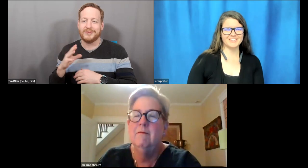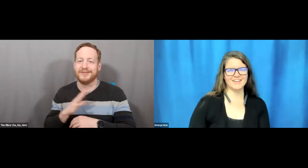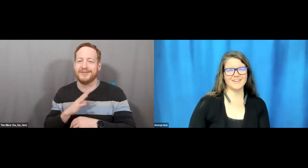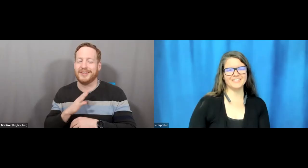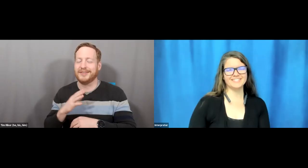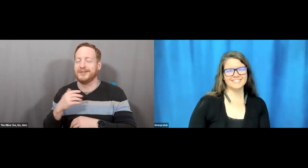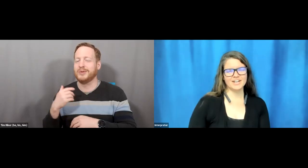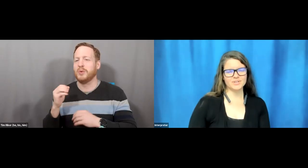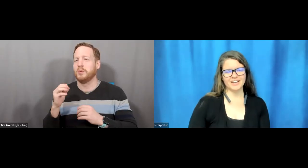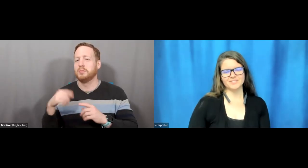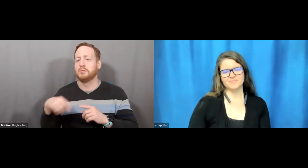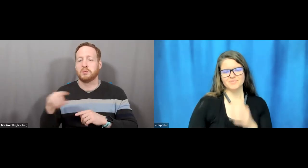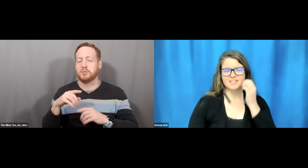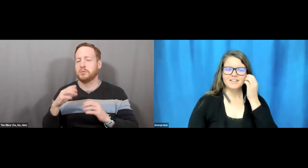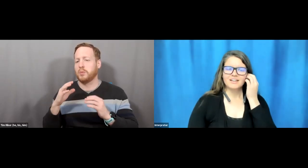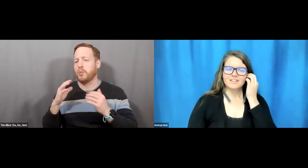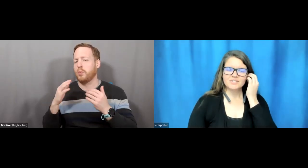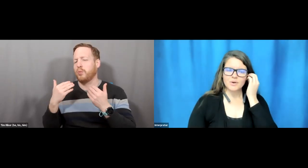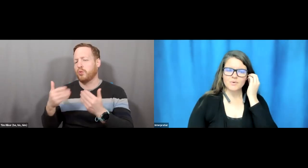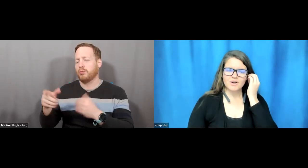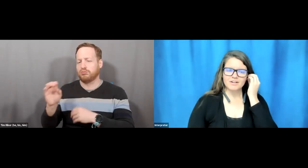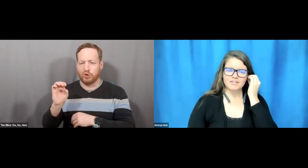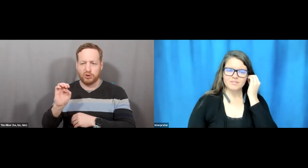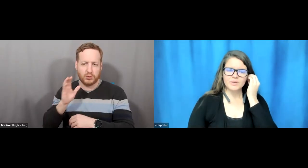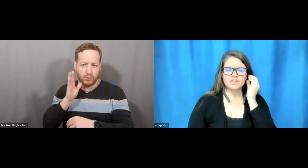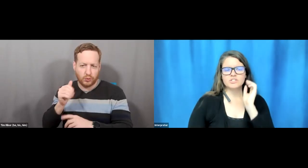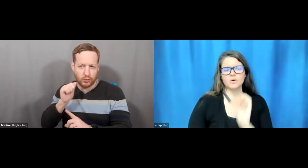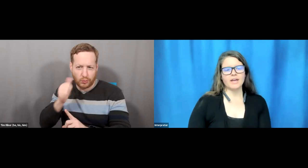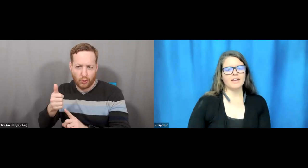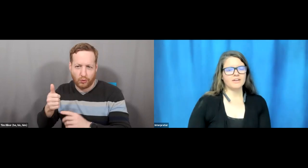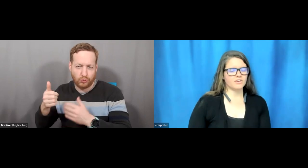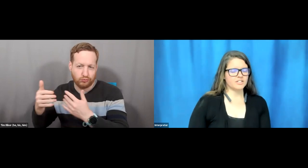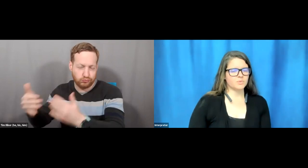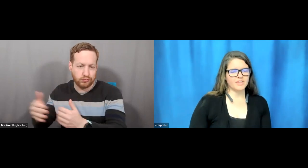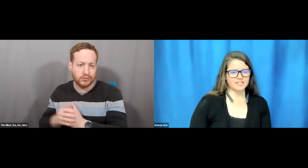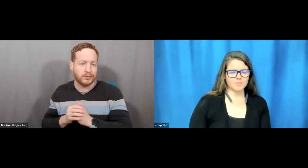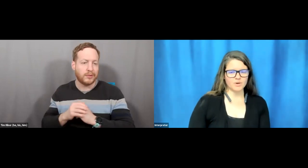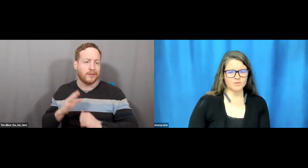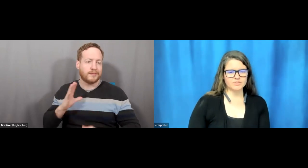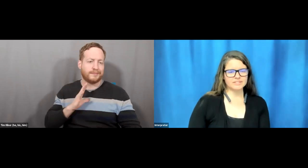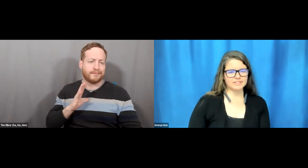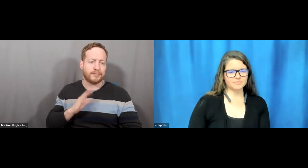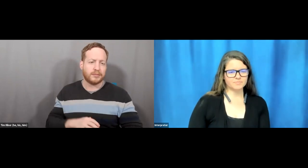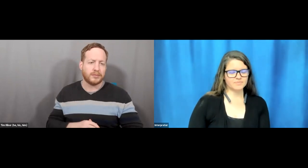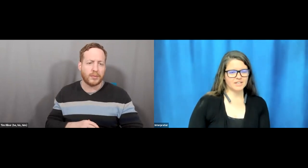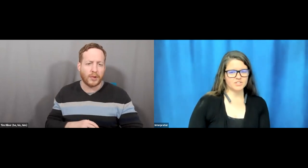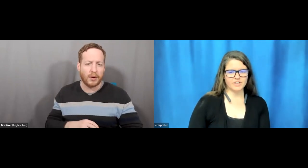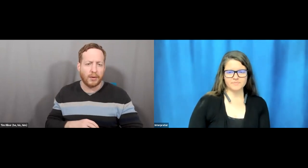No. Okay. So we can just go ahead, Ernest, with that tomorrow. That's great.